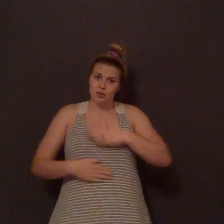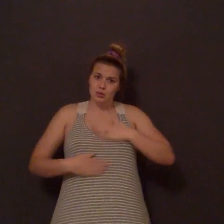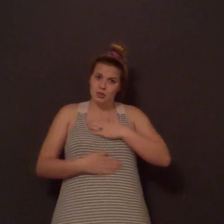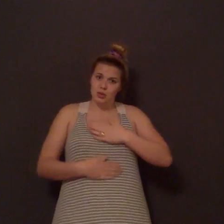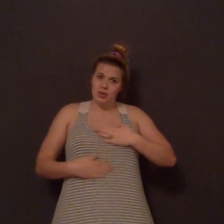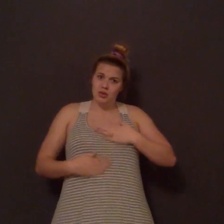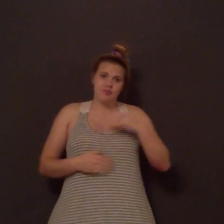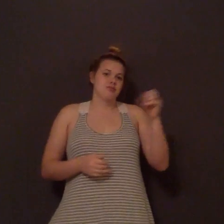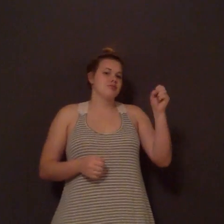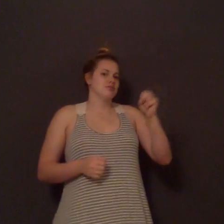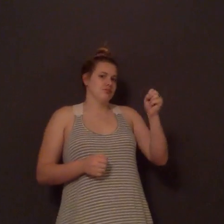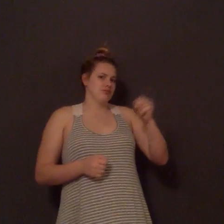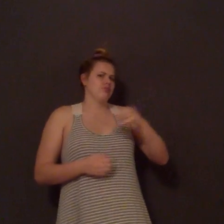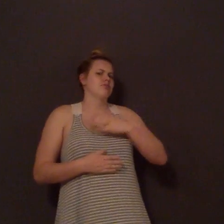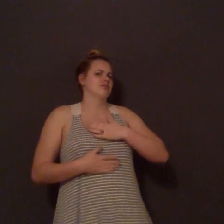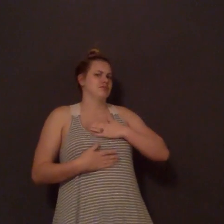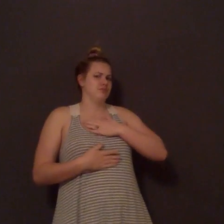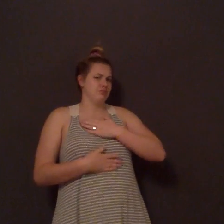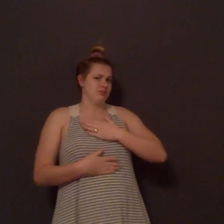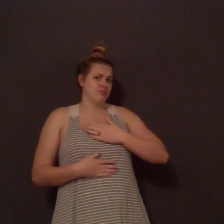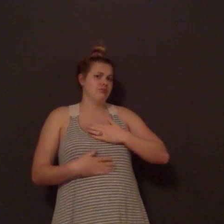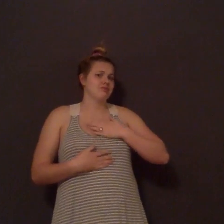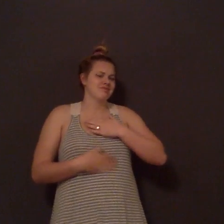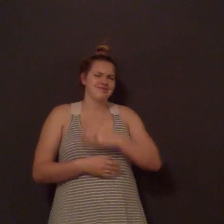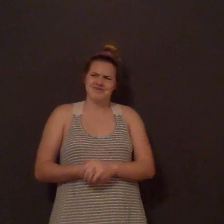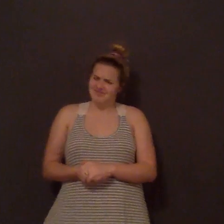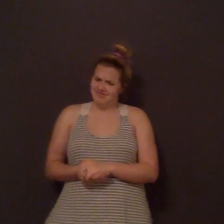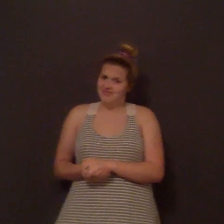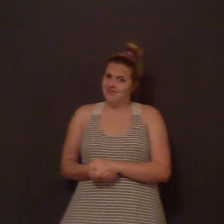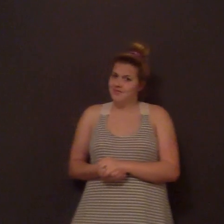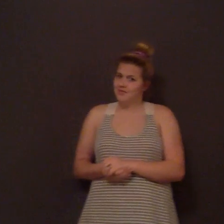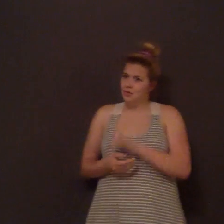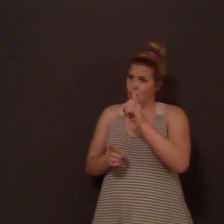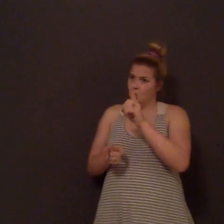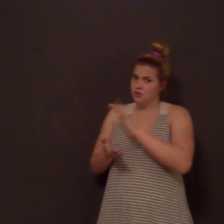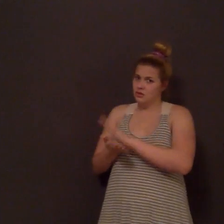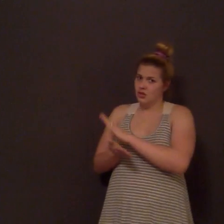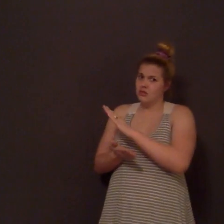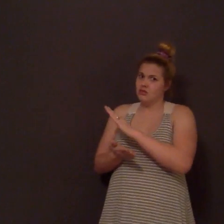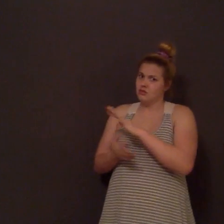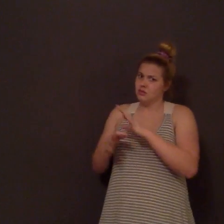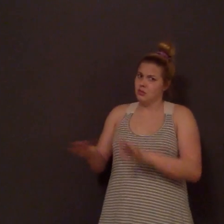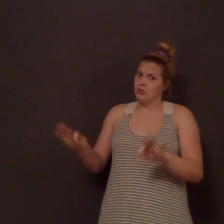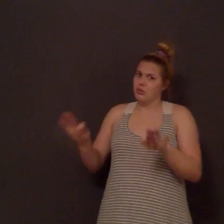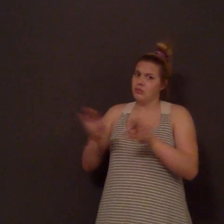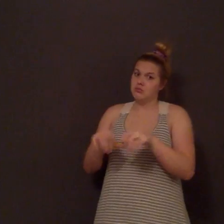it. Are you kidding? Going off to college is a big deal. I think your other clothes are probably ready. Well, I'll help you.